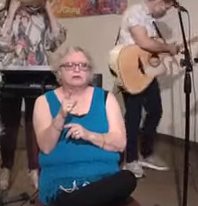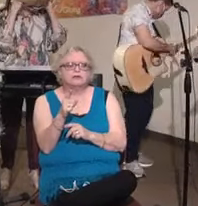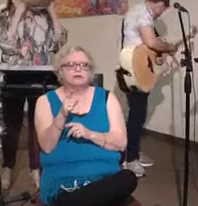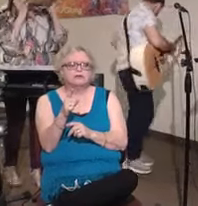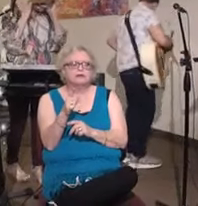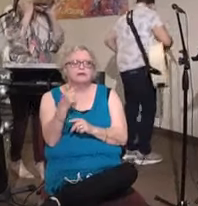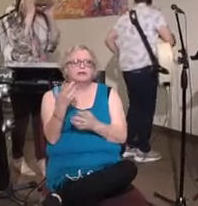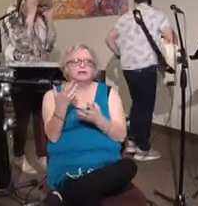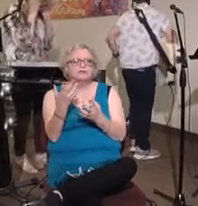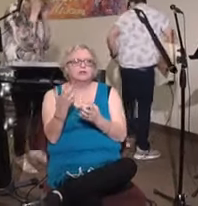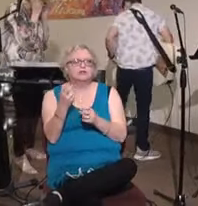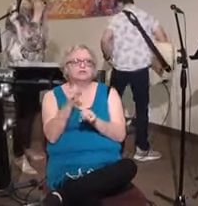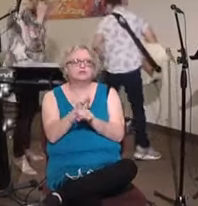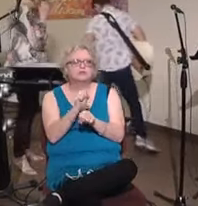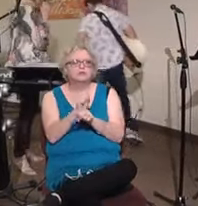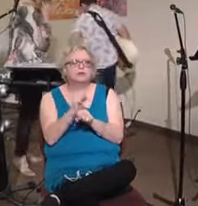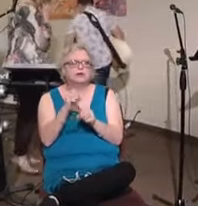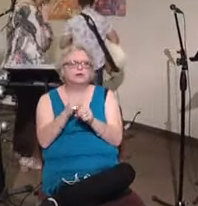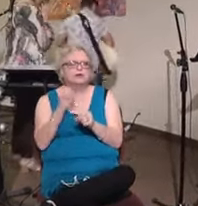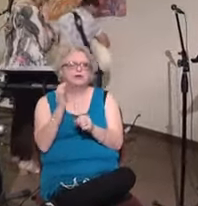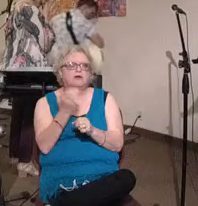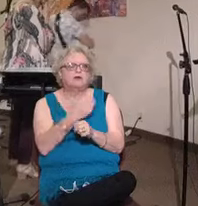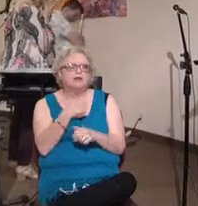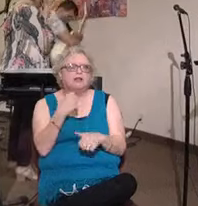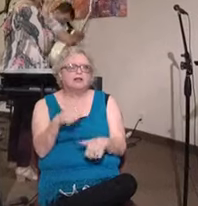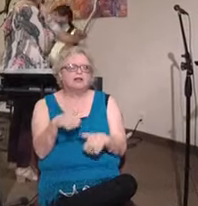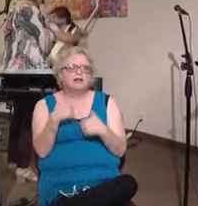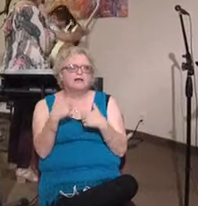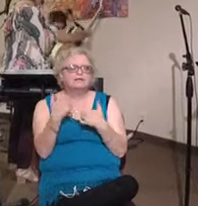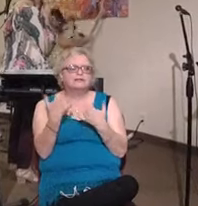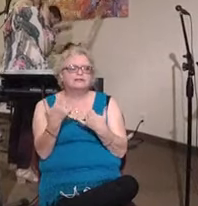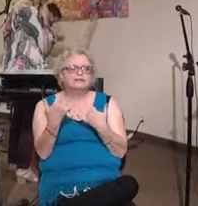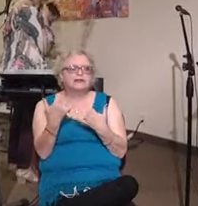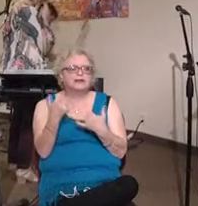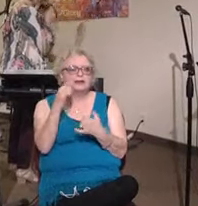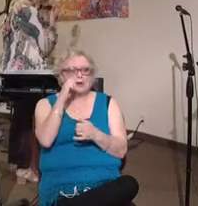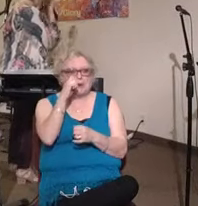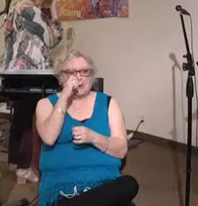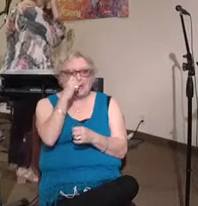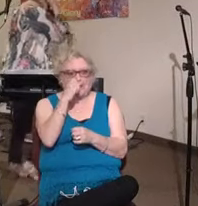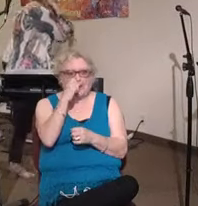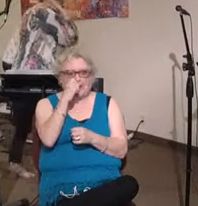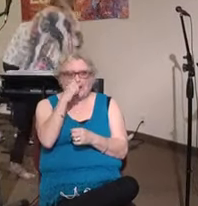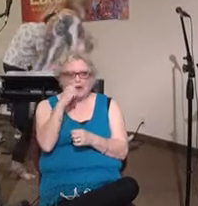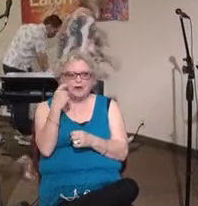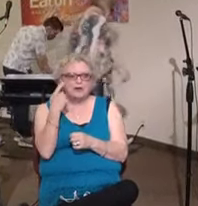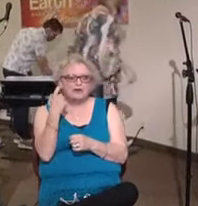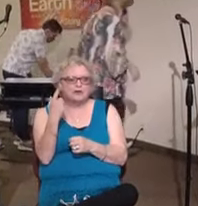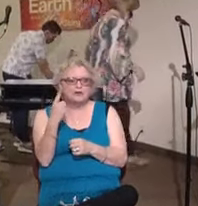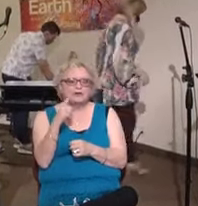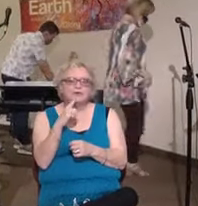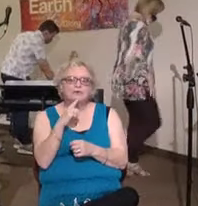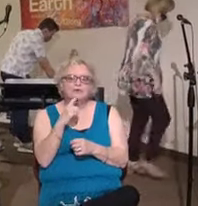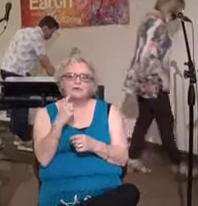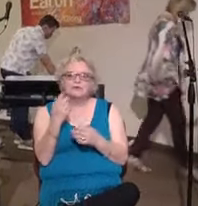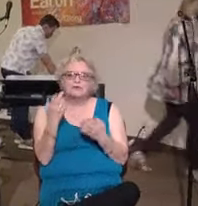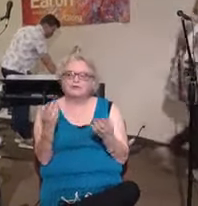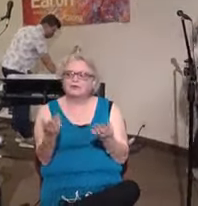And He wants to work in our lives today. You that are in the